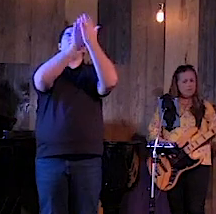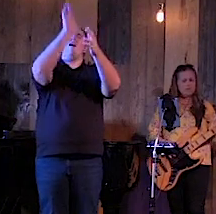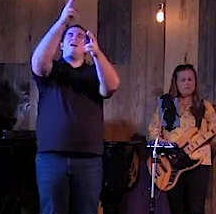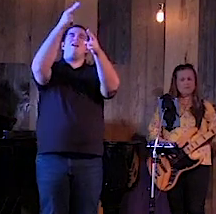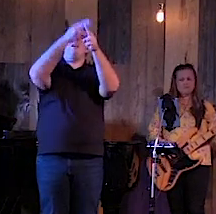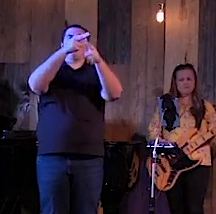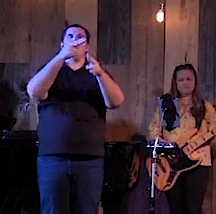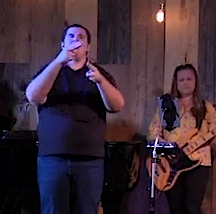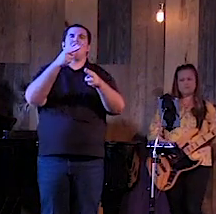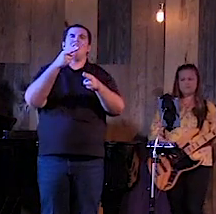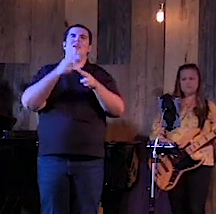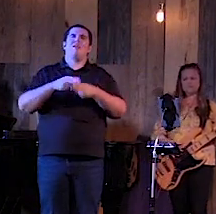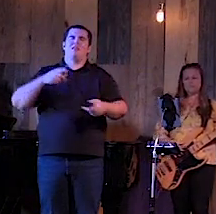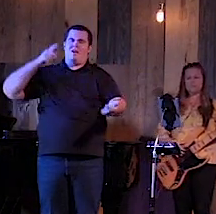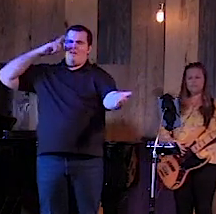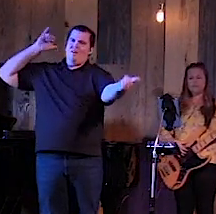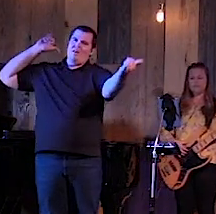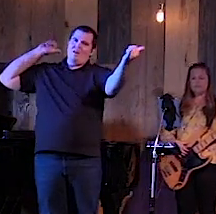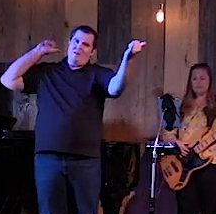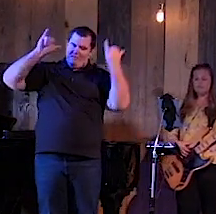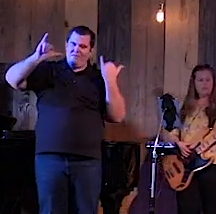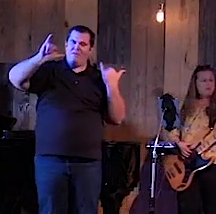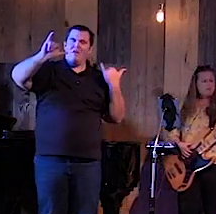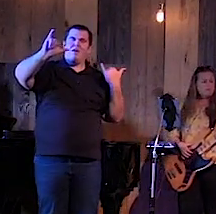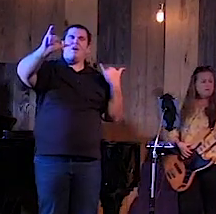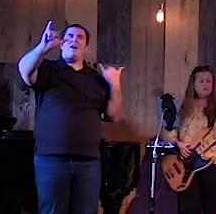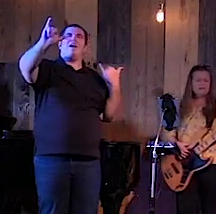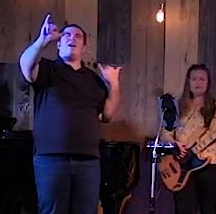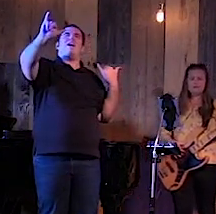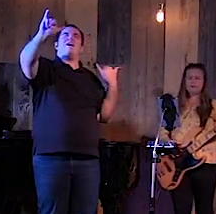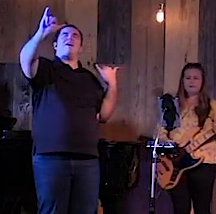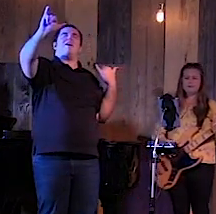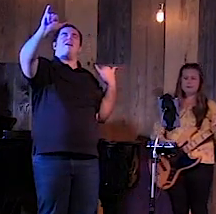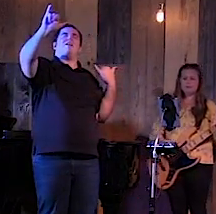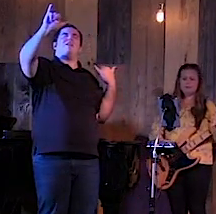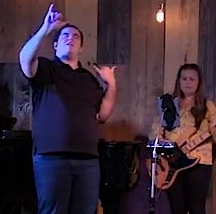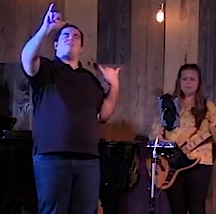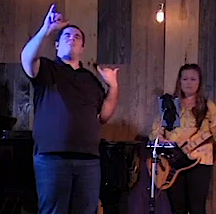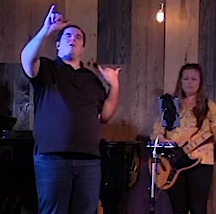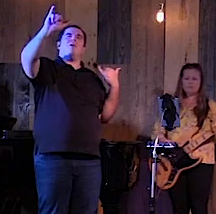Oh, praise His name